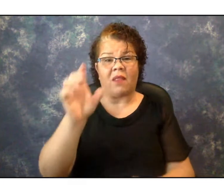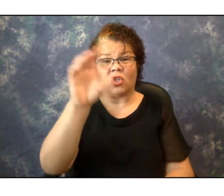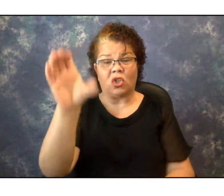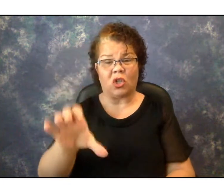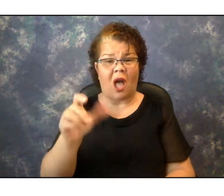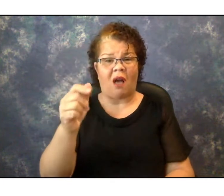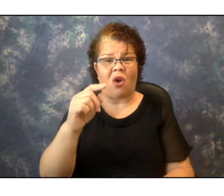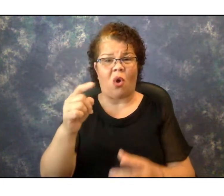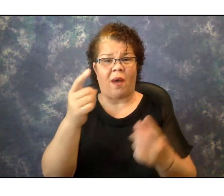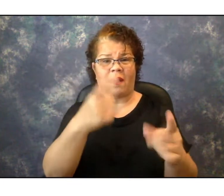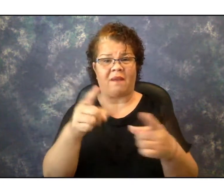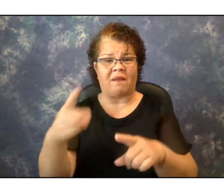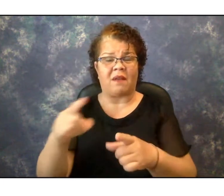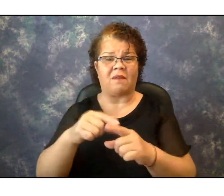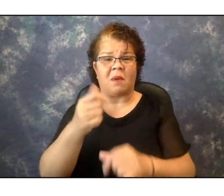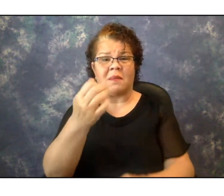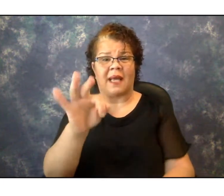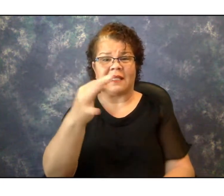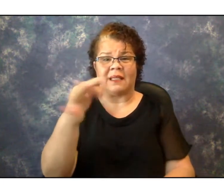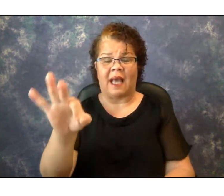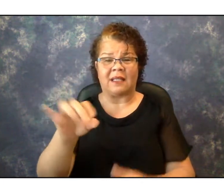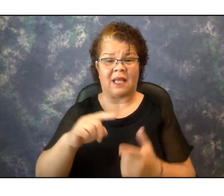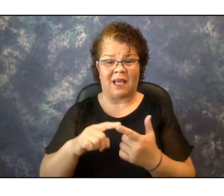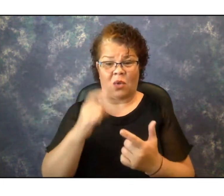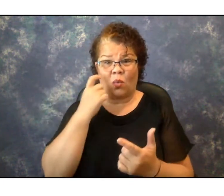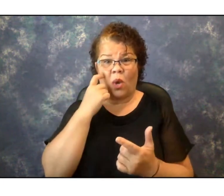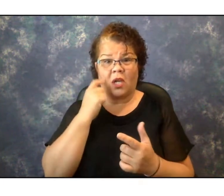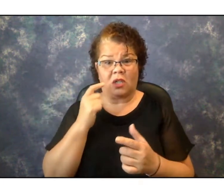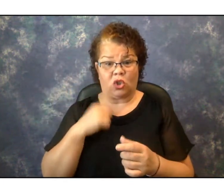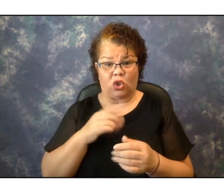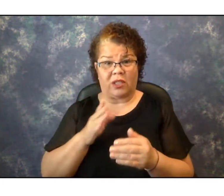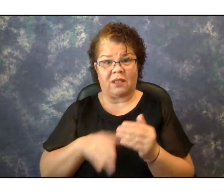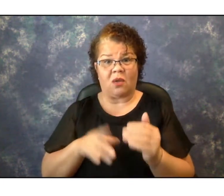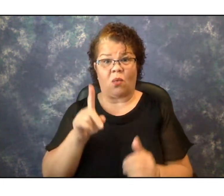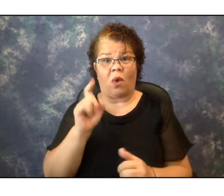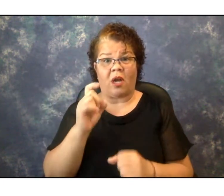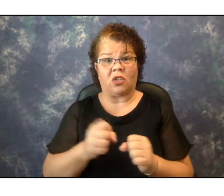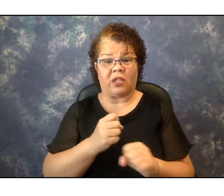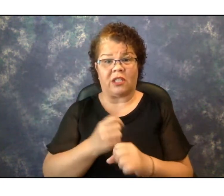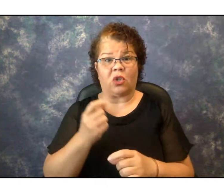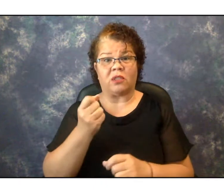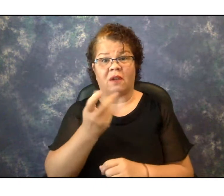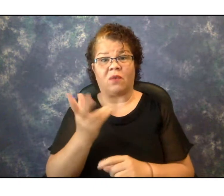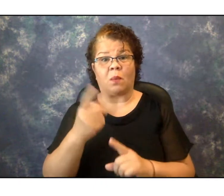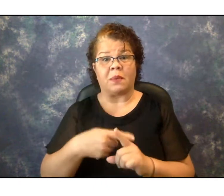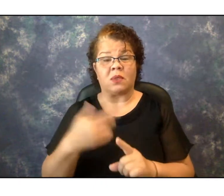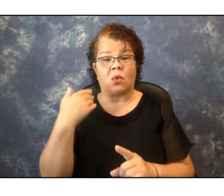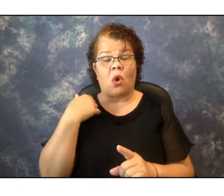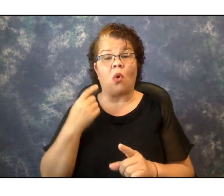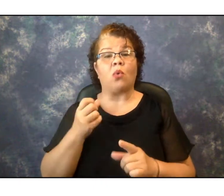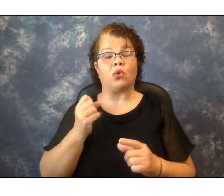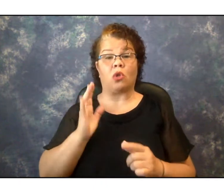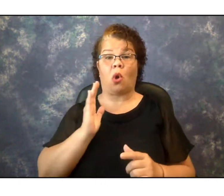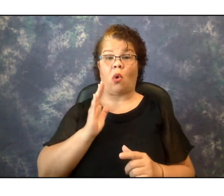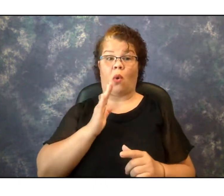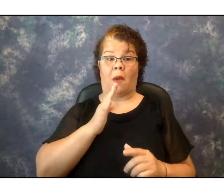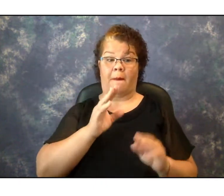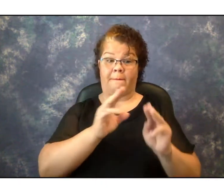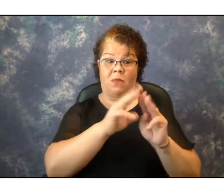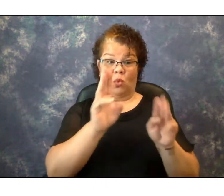commemorated 100 years 2 months ago. And so I think one of the things the museum's able to do is connect